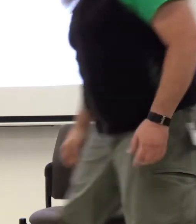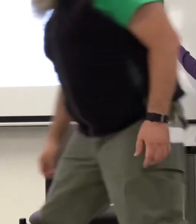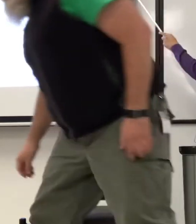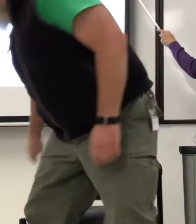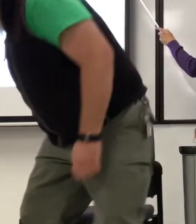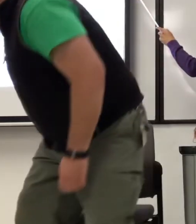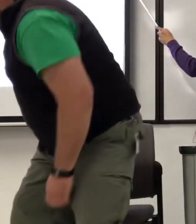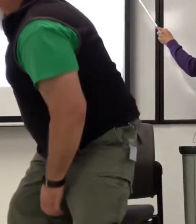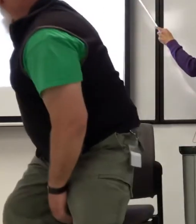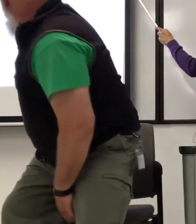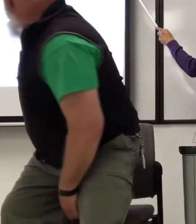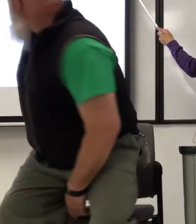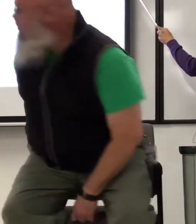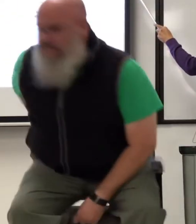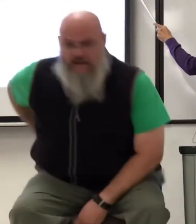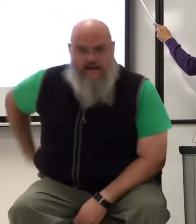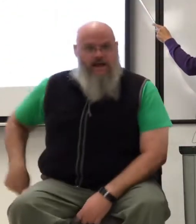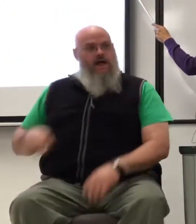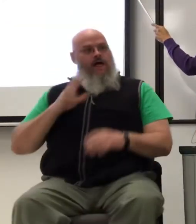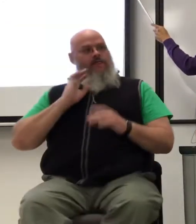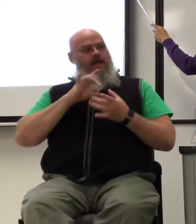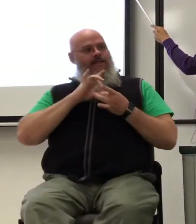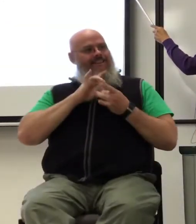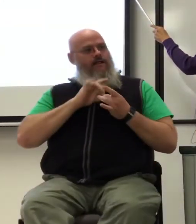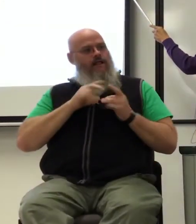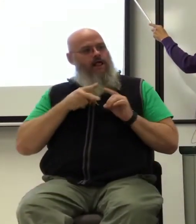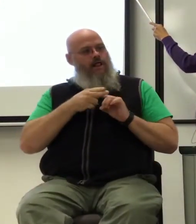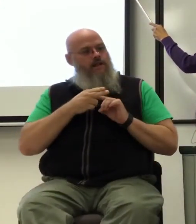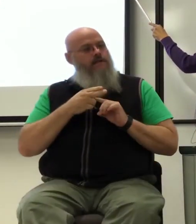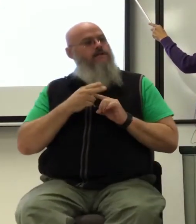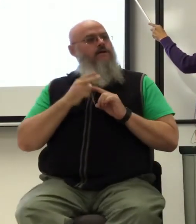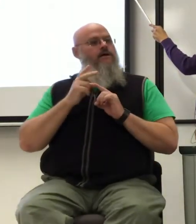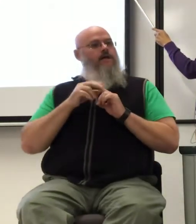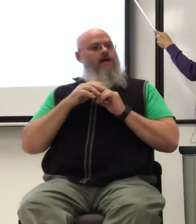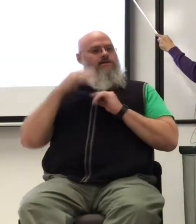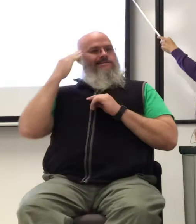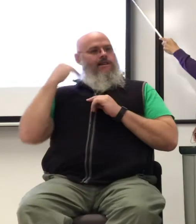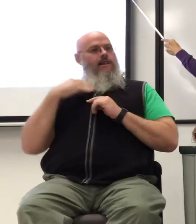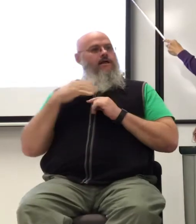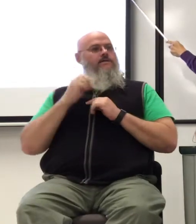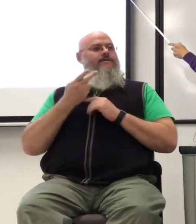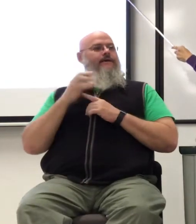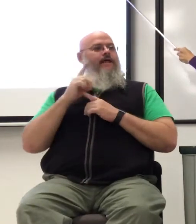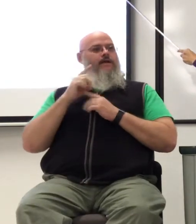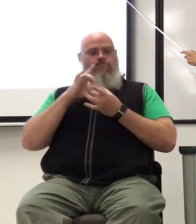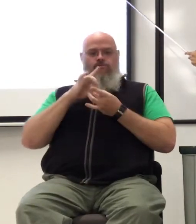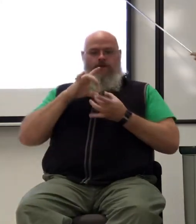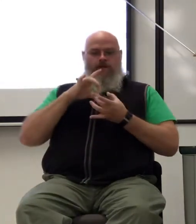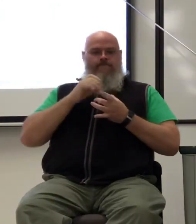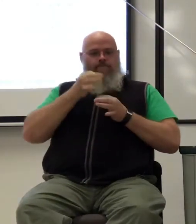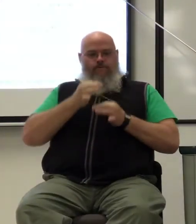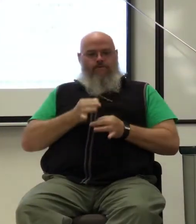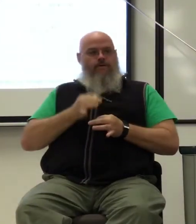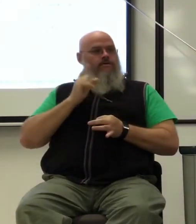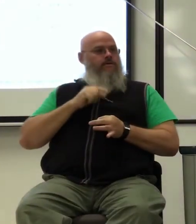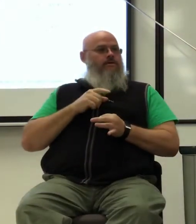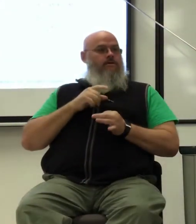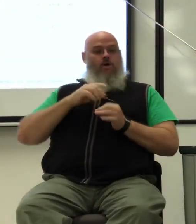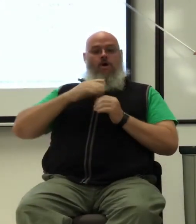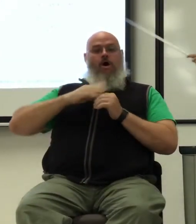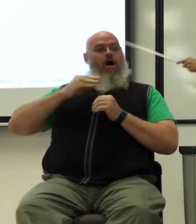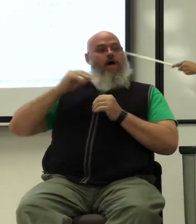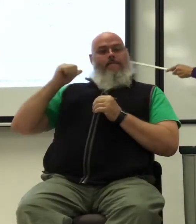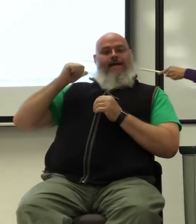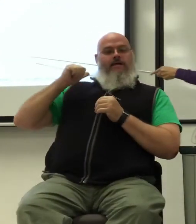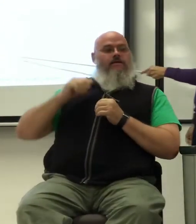you're cutting this little ligament here, and you're removing the skull head neck off of the vertebra posteriorly. And when you do